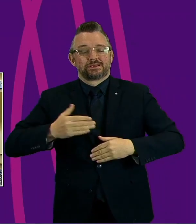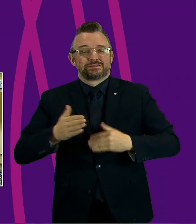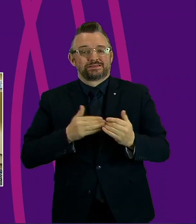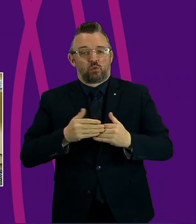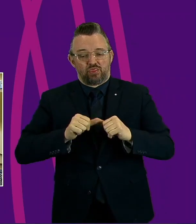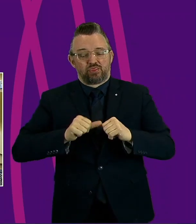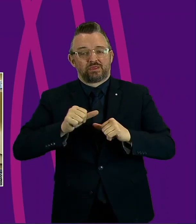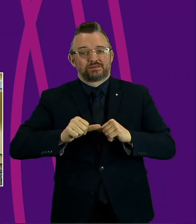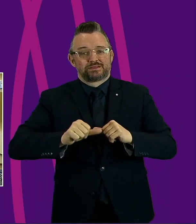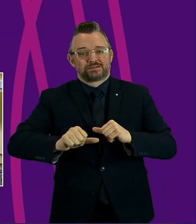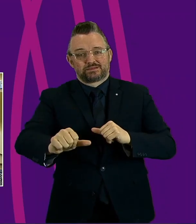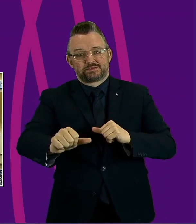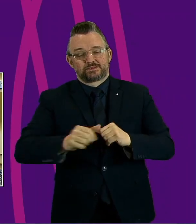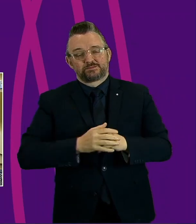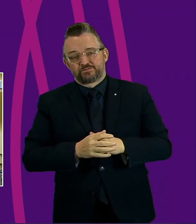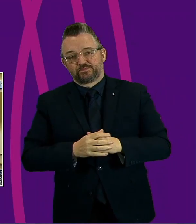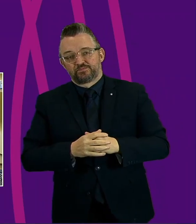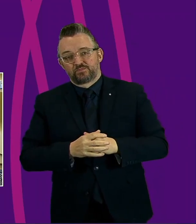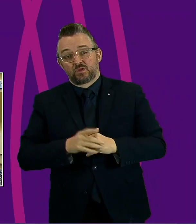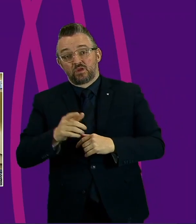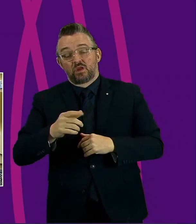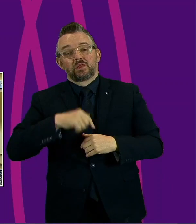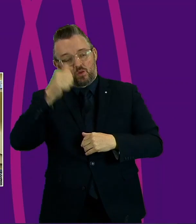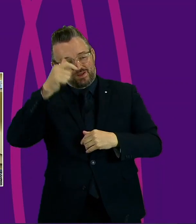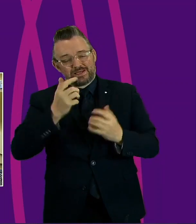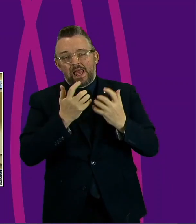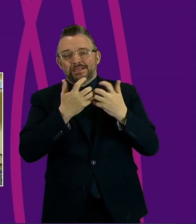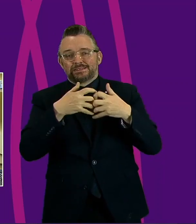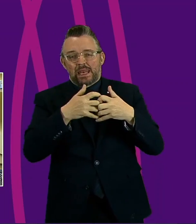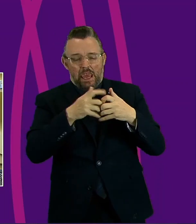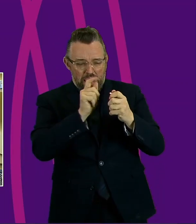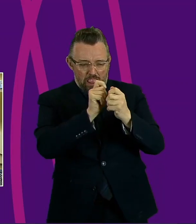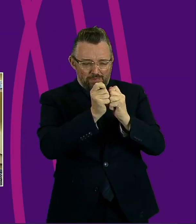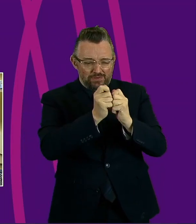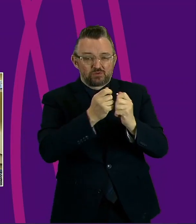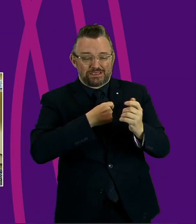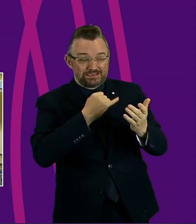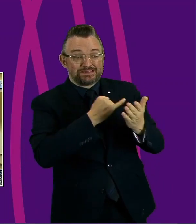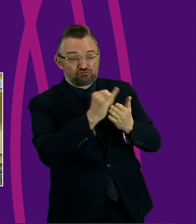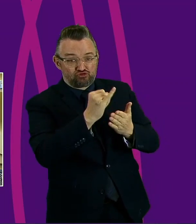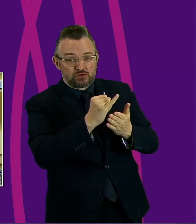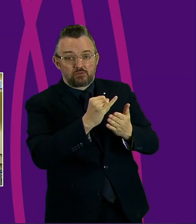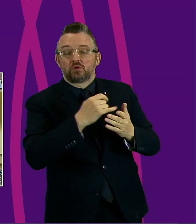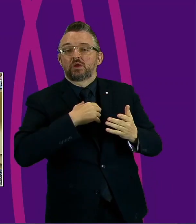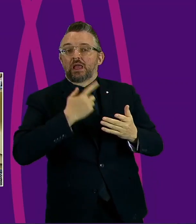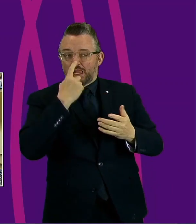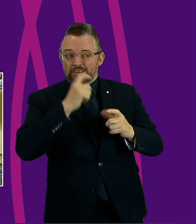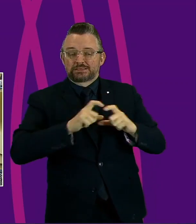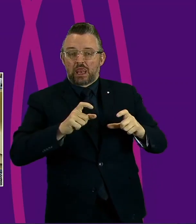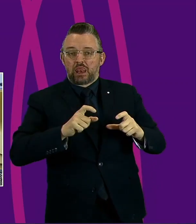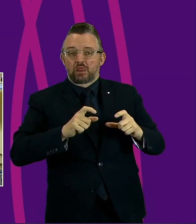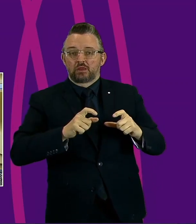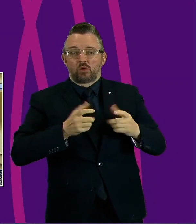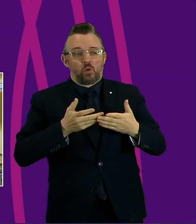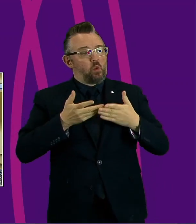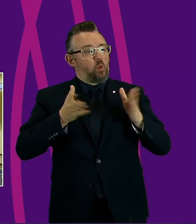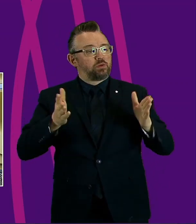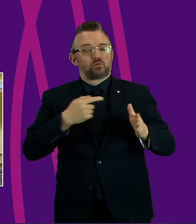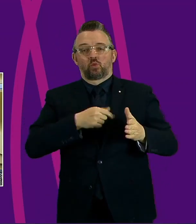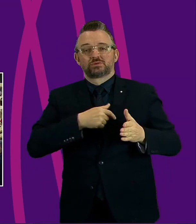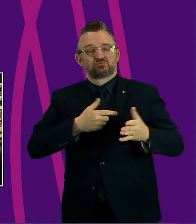their many forms. And I hope, notwithstanding disagreements on the technicalities of amendments, we can have these discussions in an open and collaborative